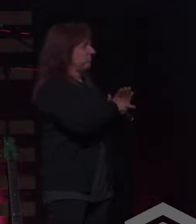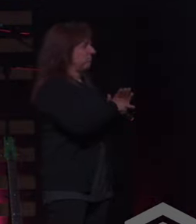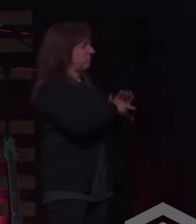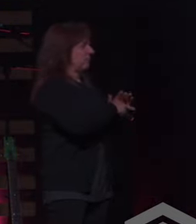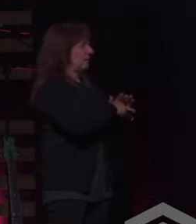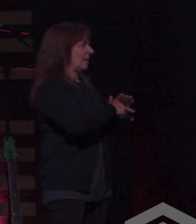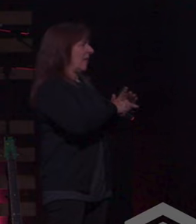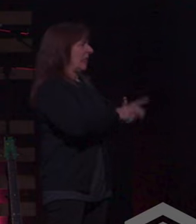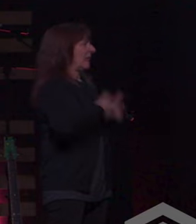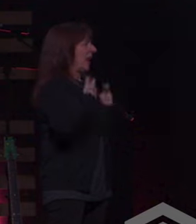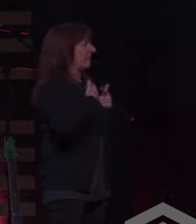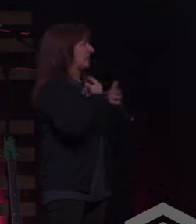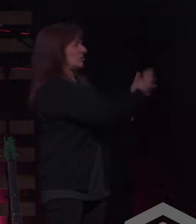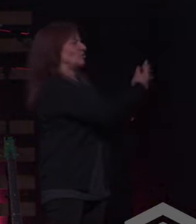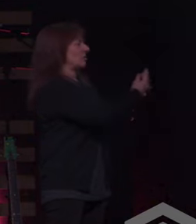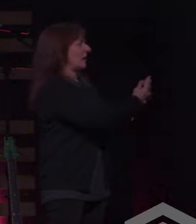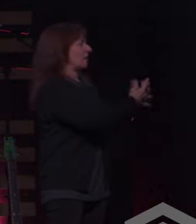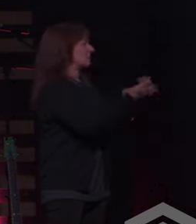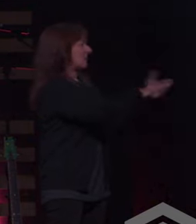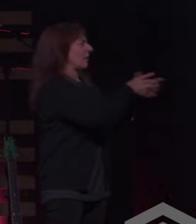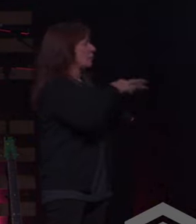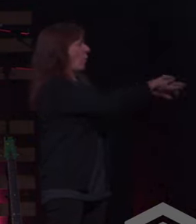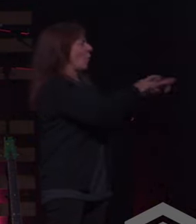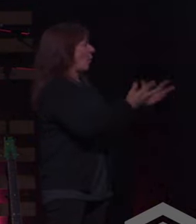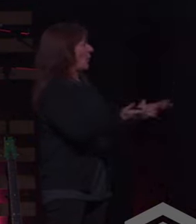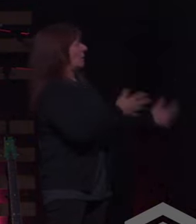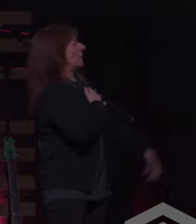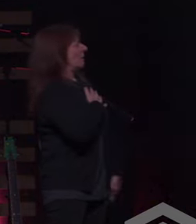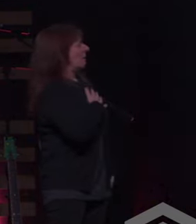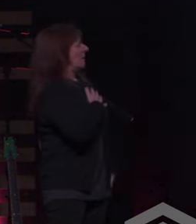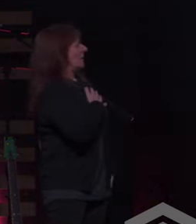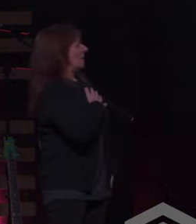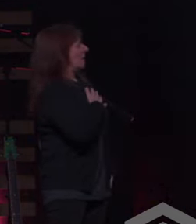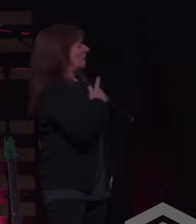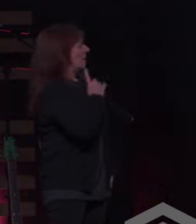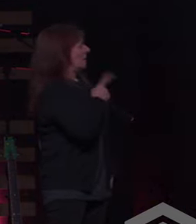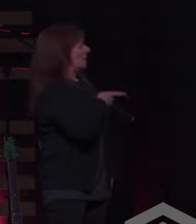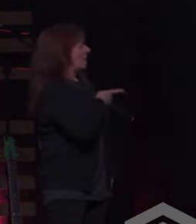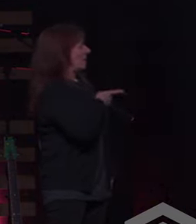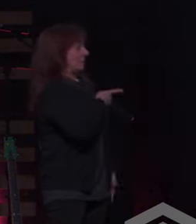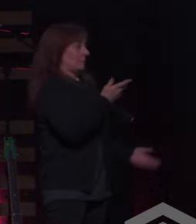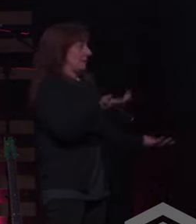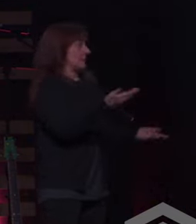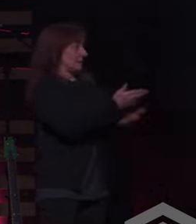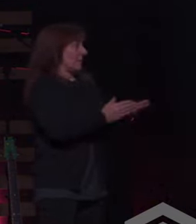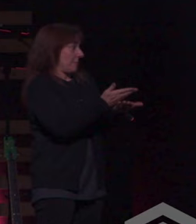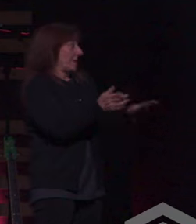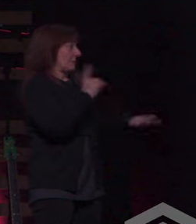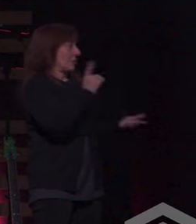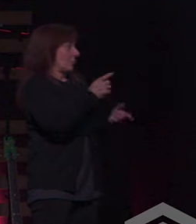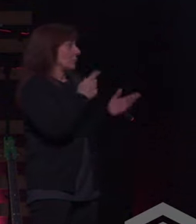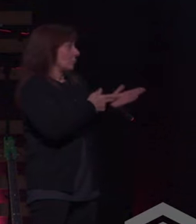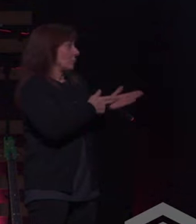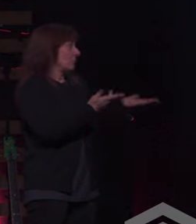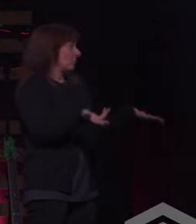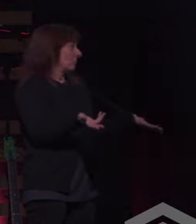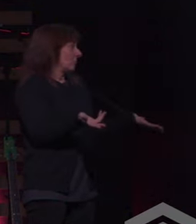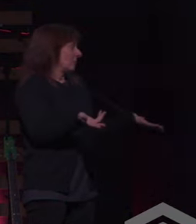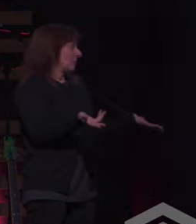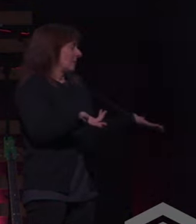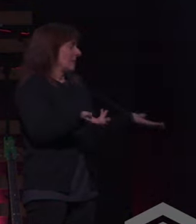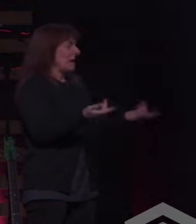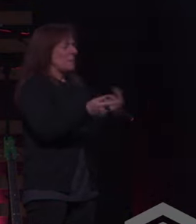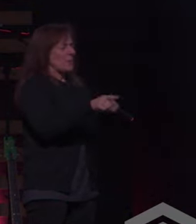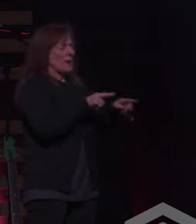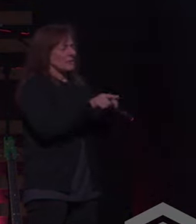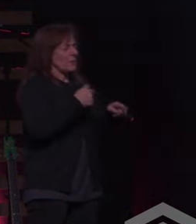And it's hard, and it's a grind, and all these things. And some of that's true. Let's get real about it. Some of these things are true. But there's